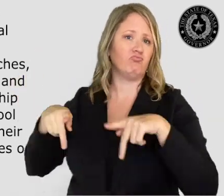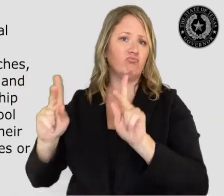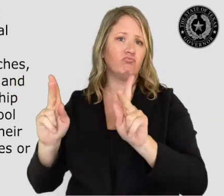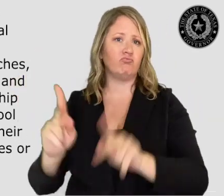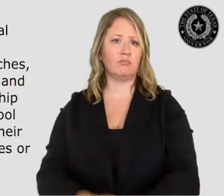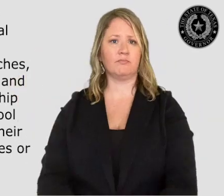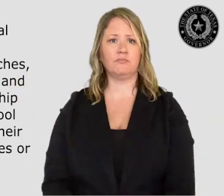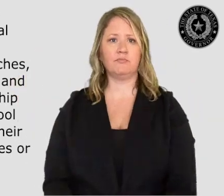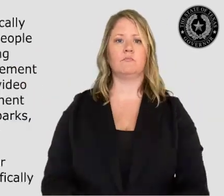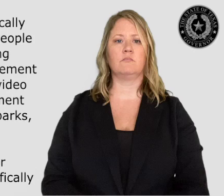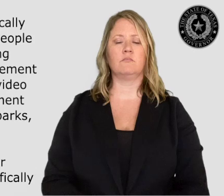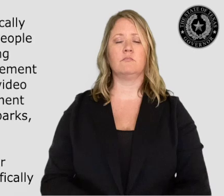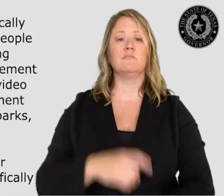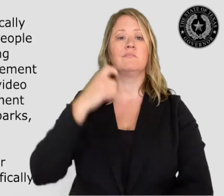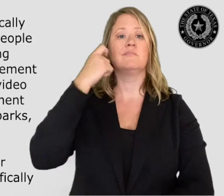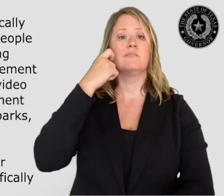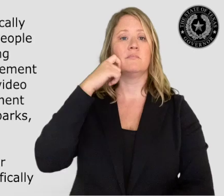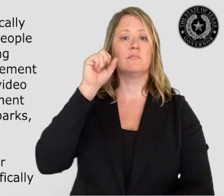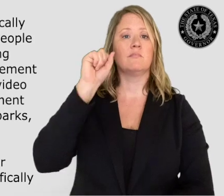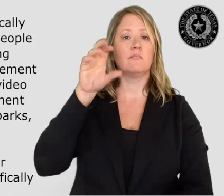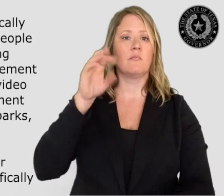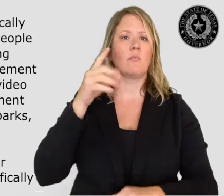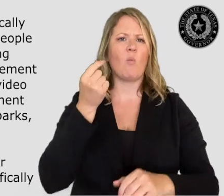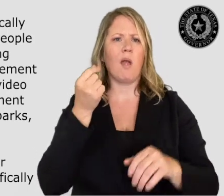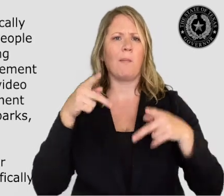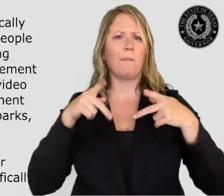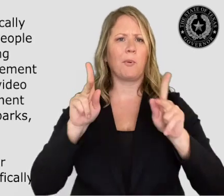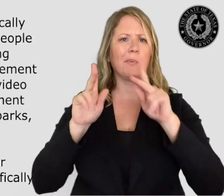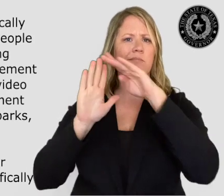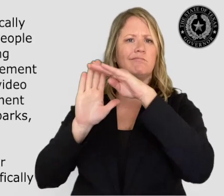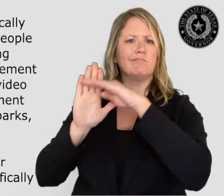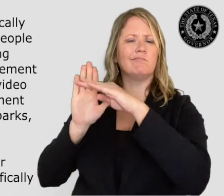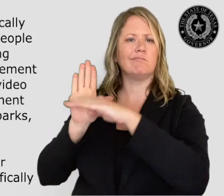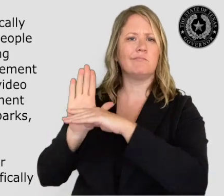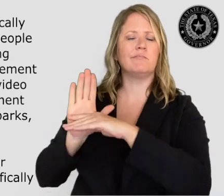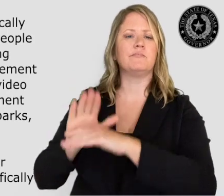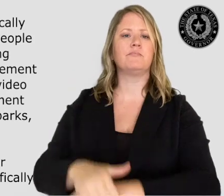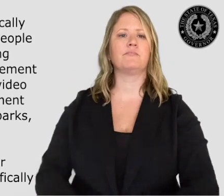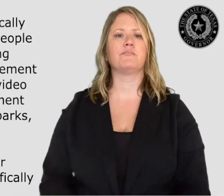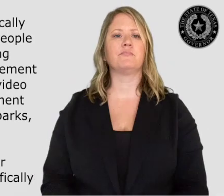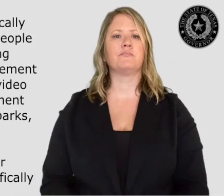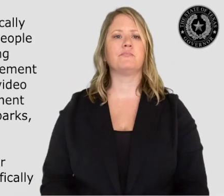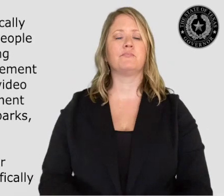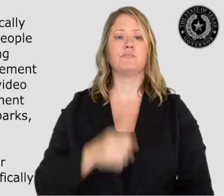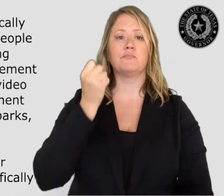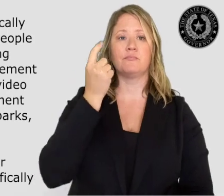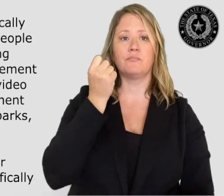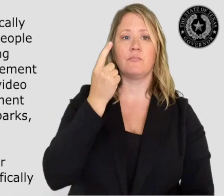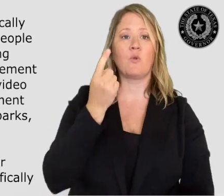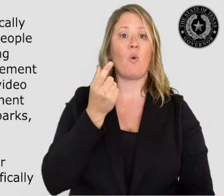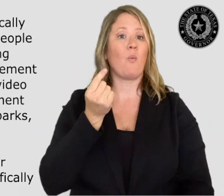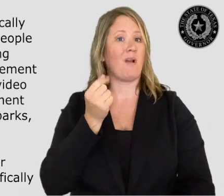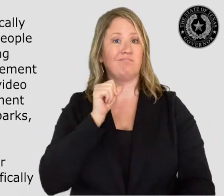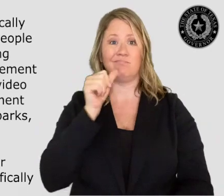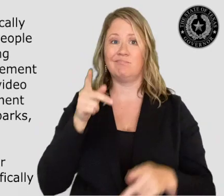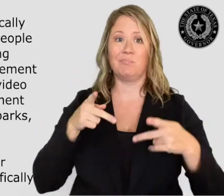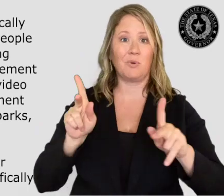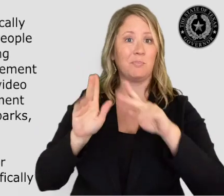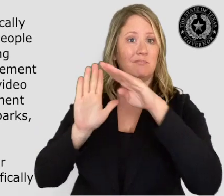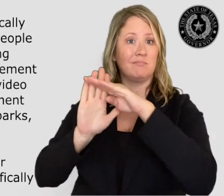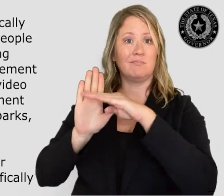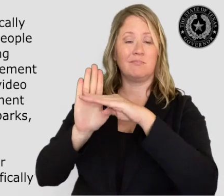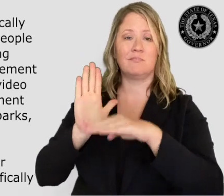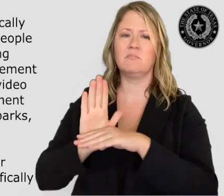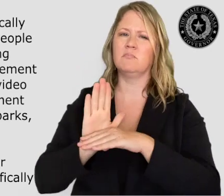services or other allowed services. Except as specifically allowed above, People shall avoid visiting interactive